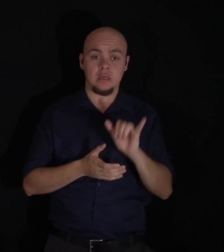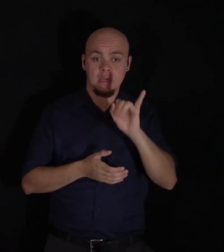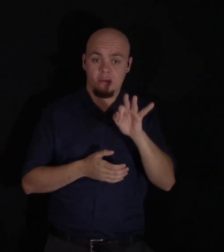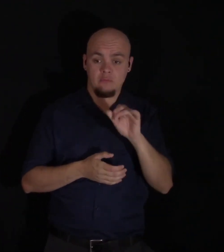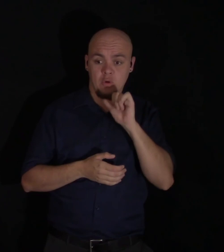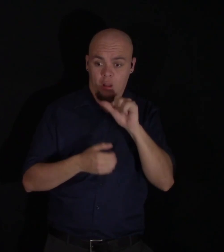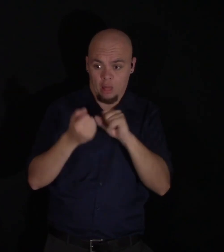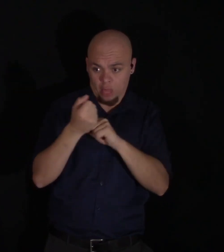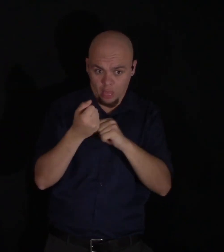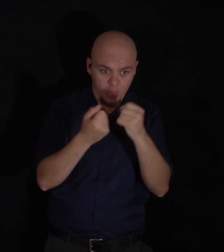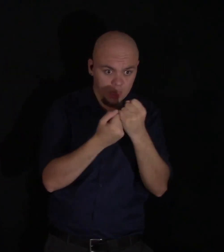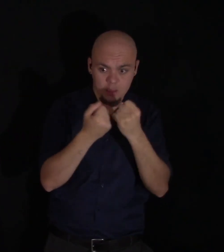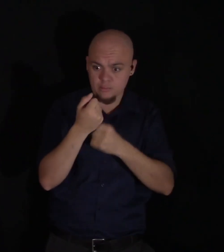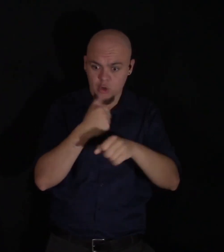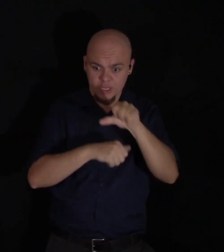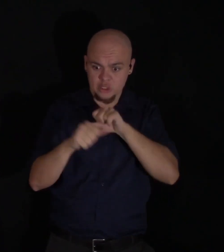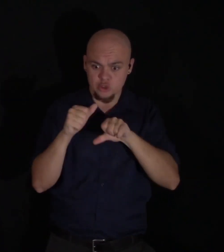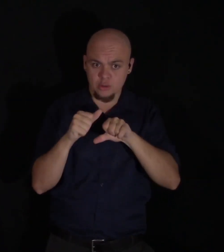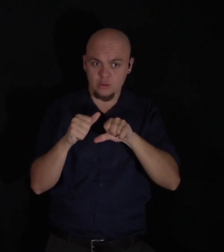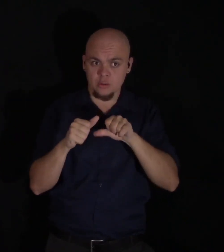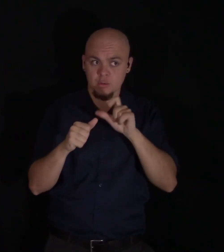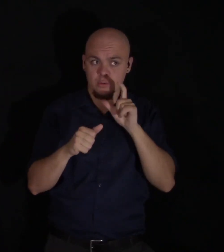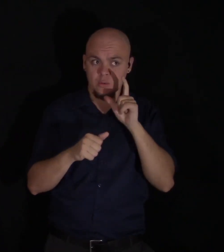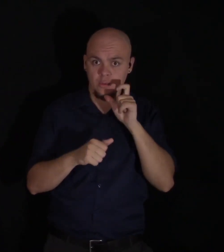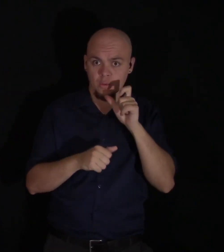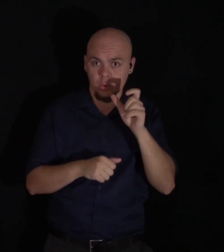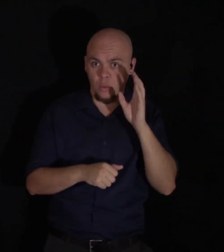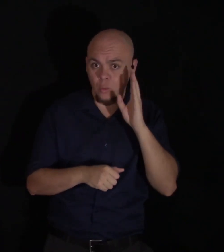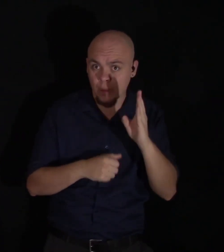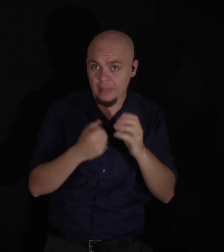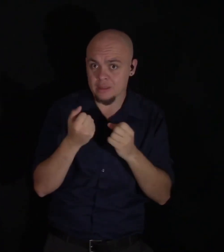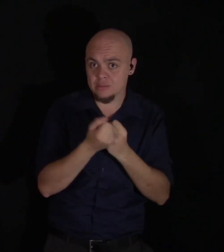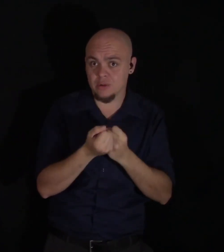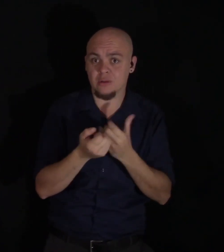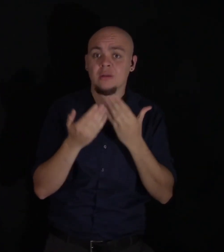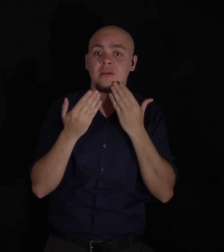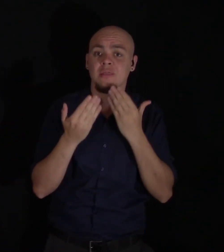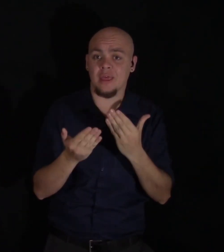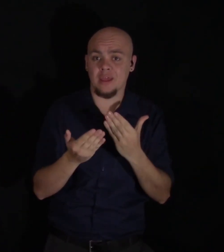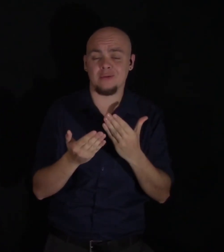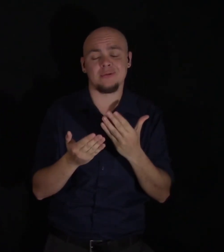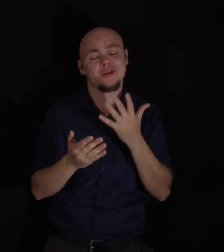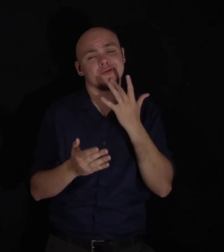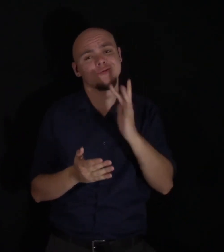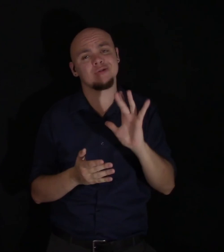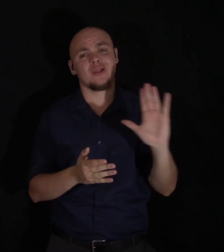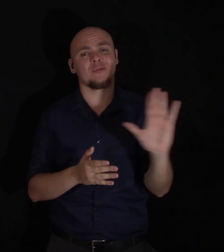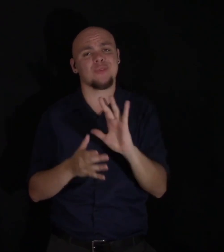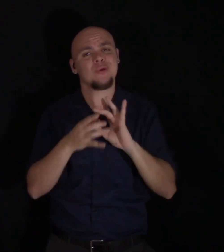backs, who will? Thank you, and good luck with your relationship.